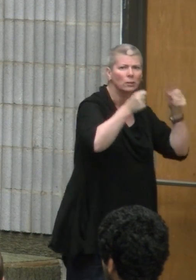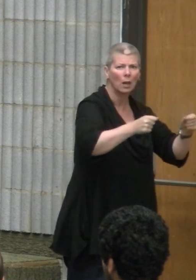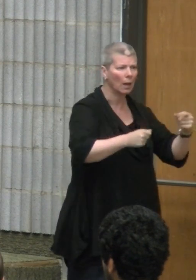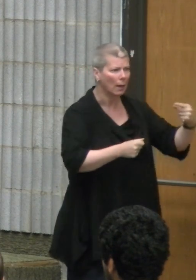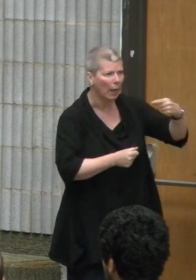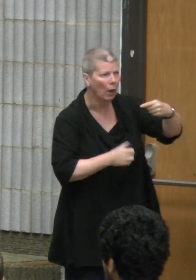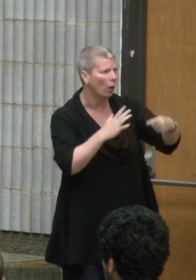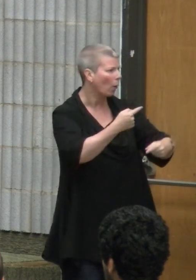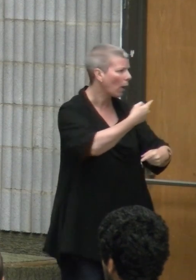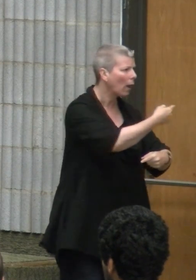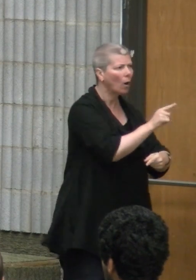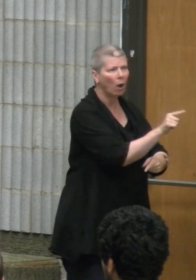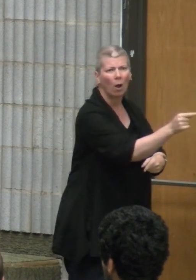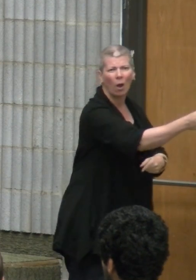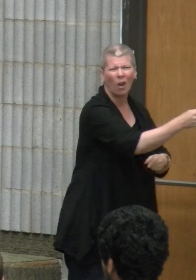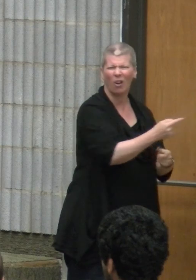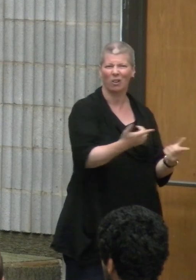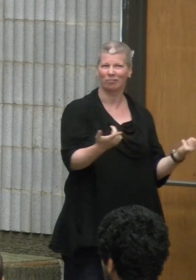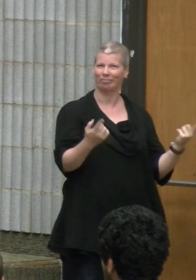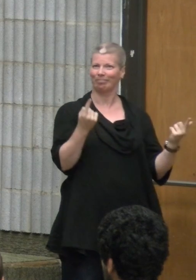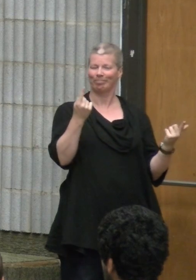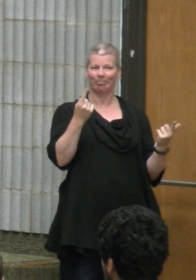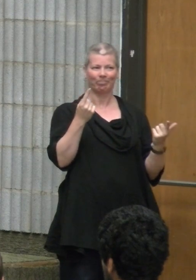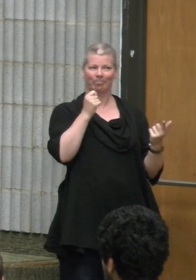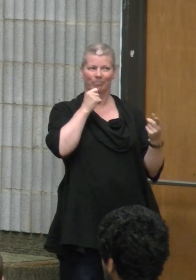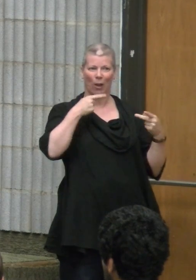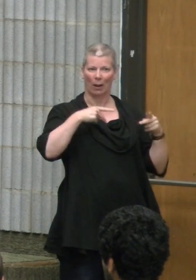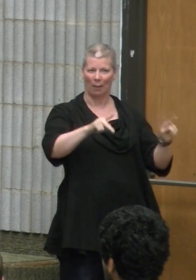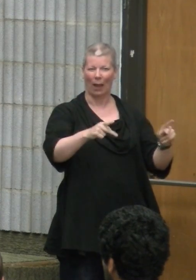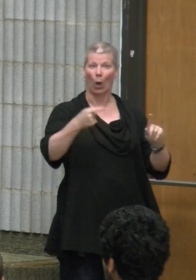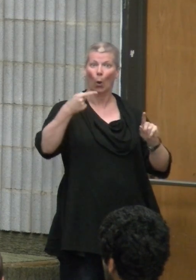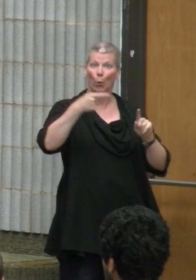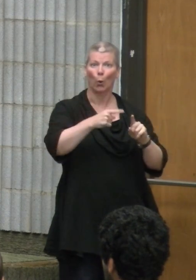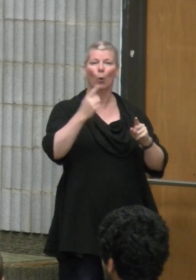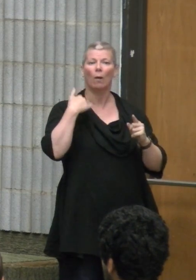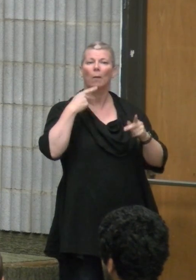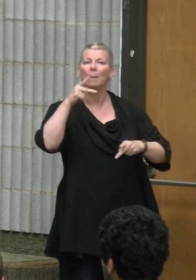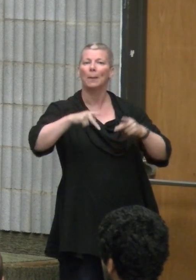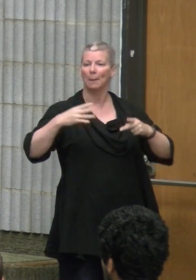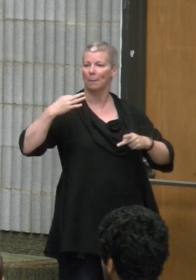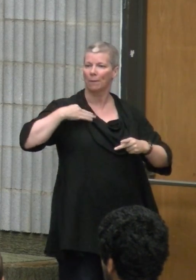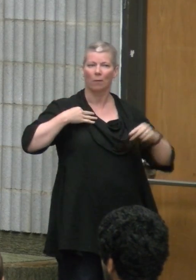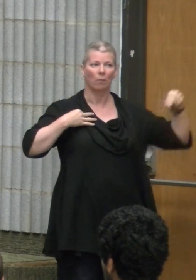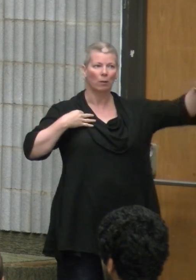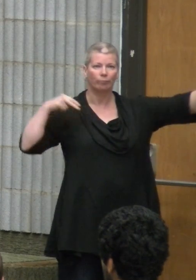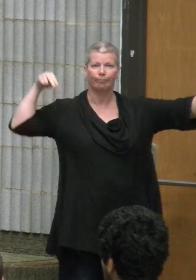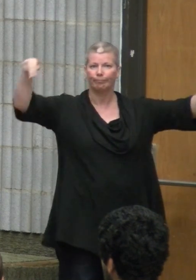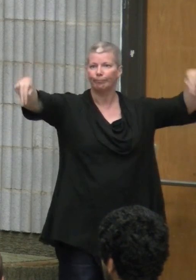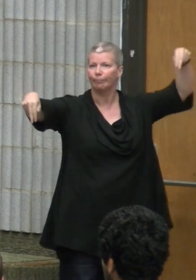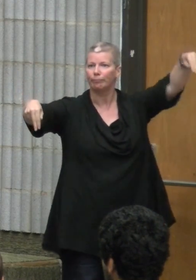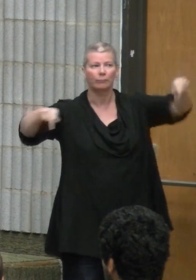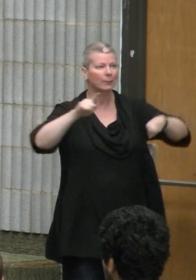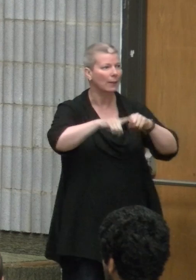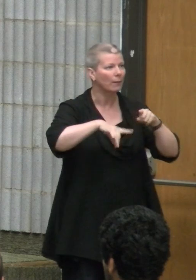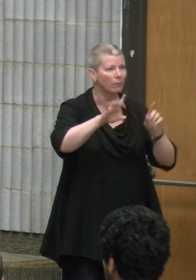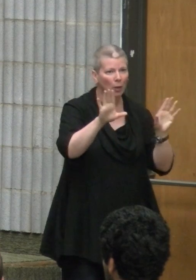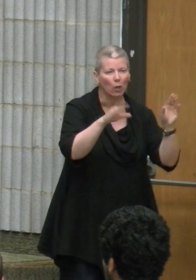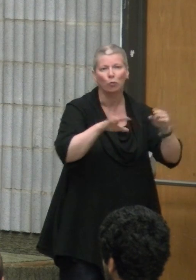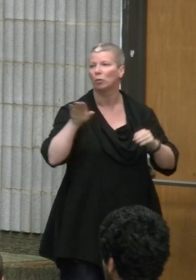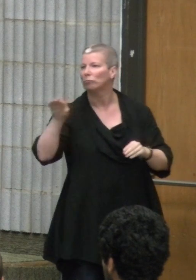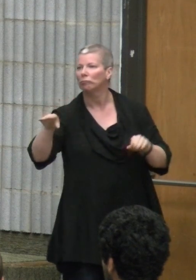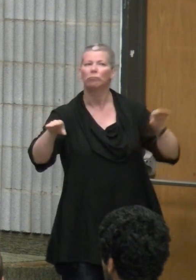you different places. So we're going to try to station volunteers around the venue as best as we can, and if you get lost, just ask someone.